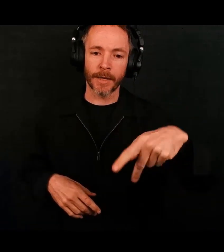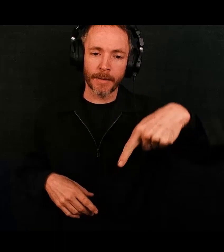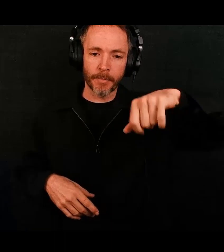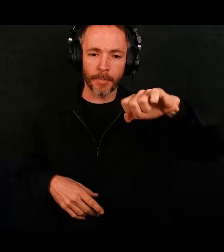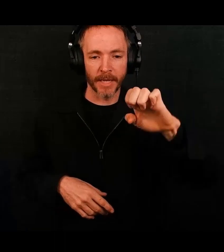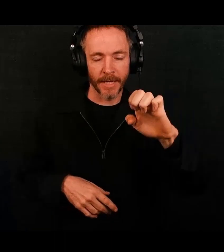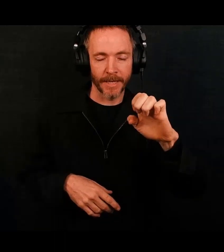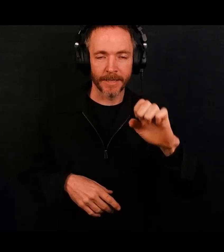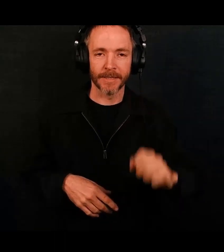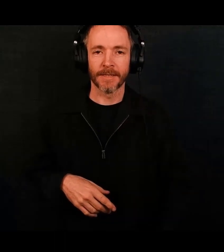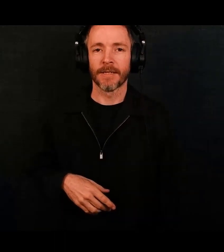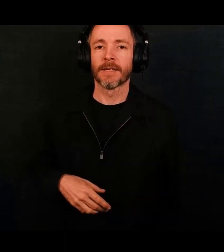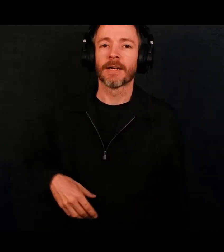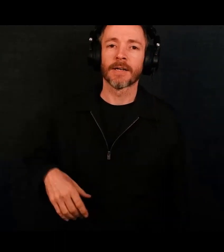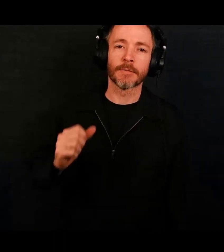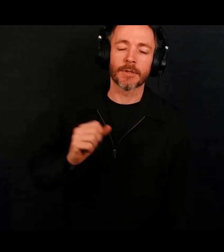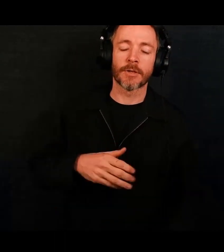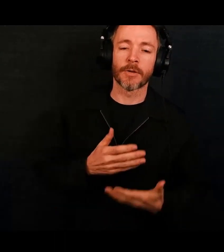prototype.